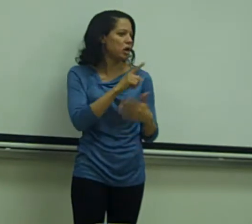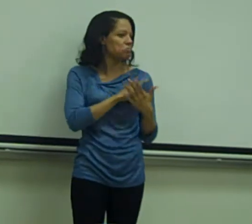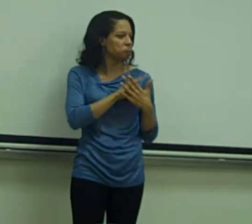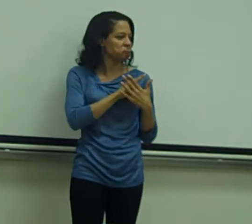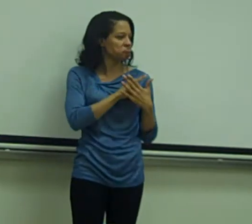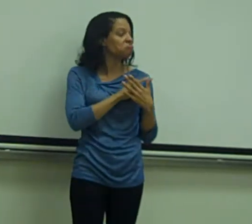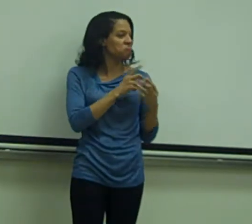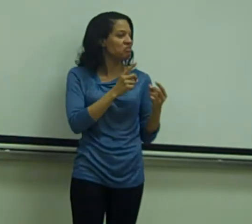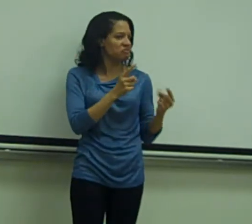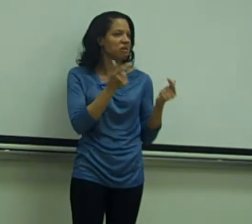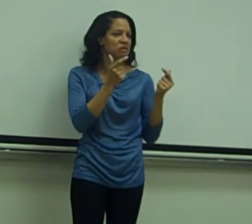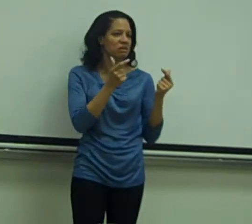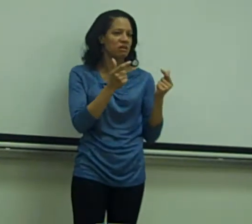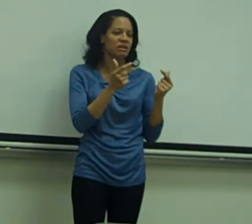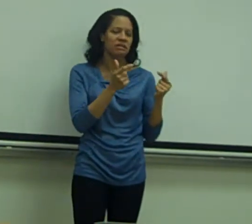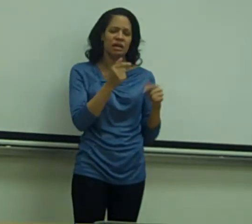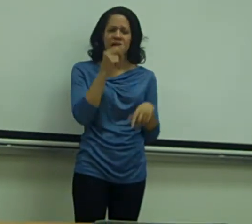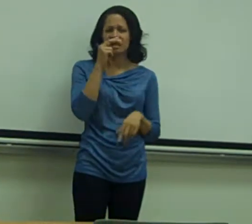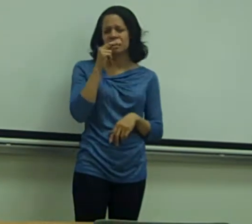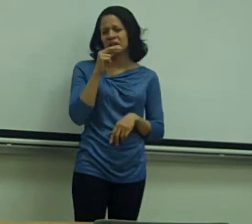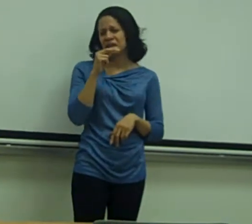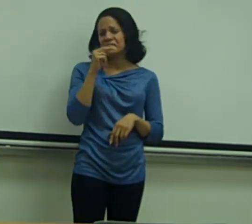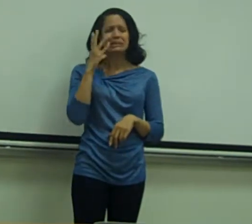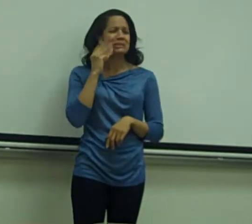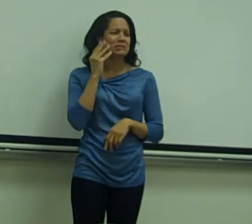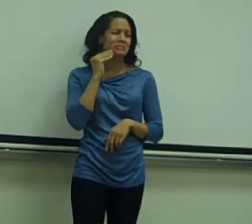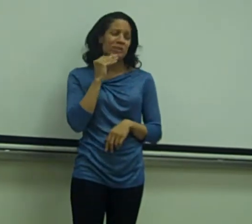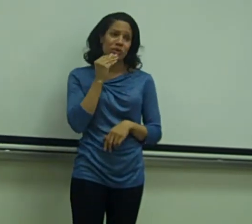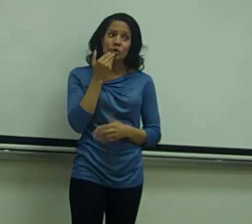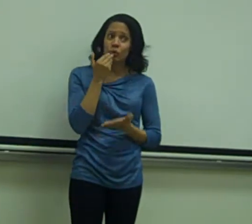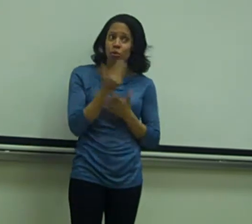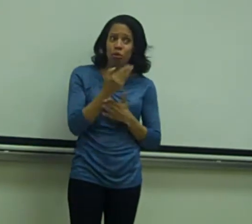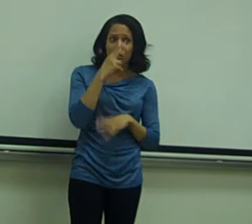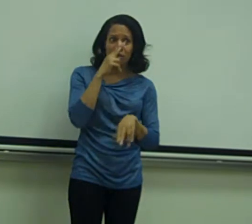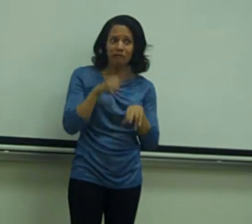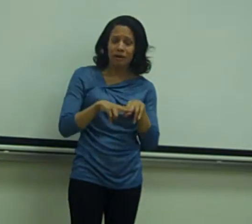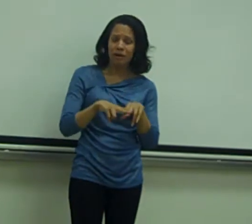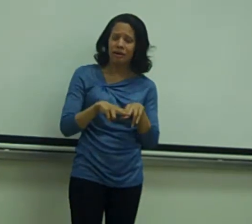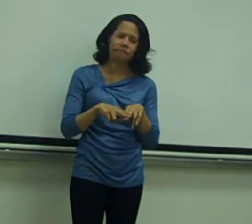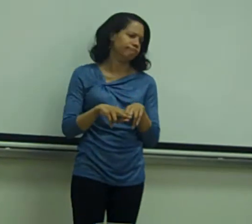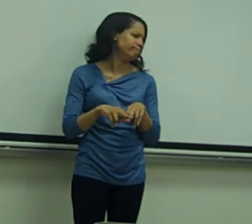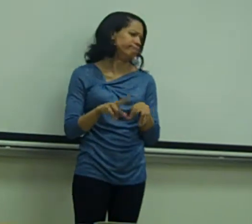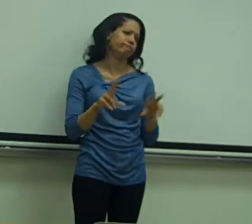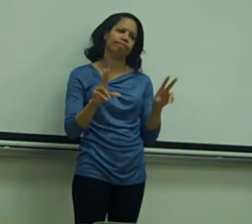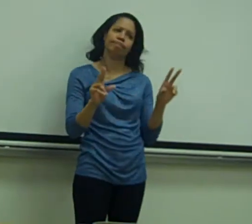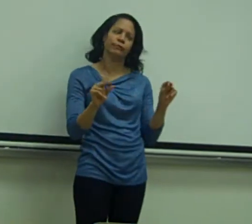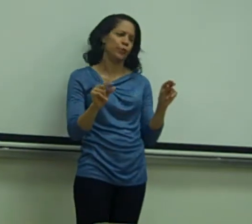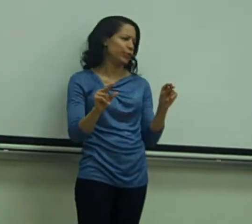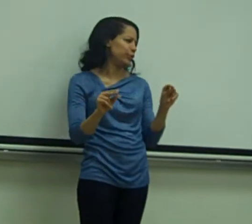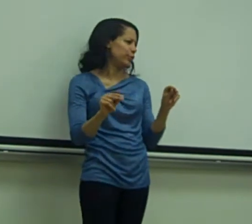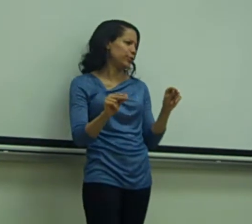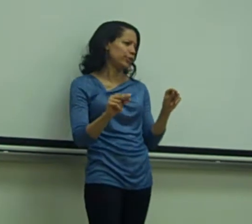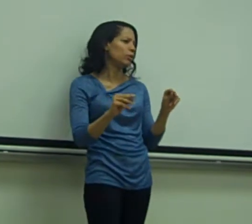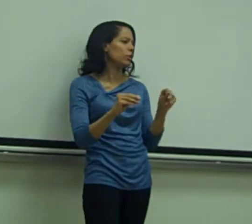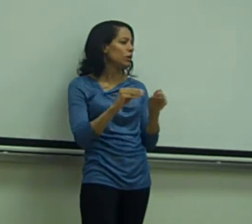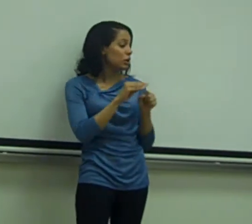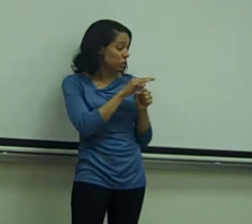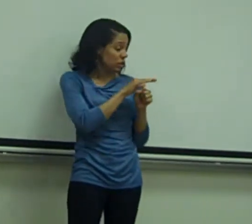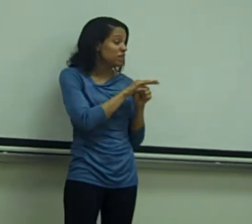it's not a fun experience. It all stems off of stress-related things, or drinks with caffeine in